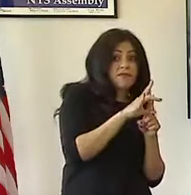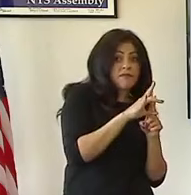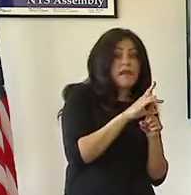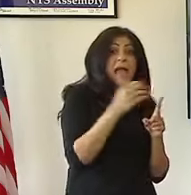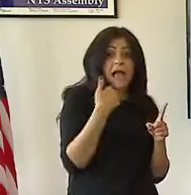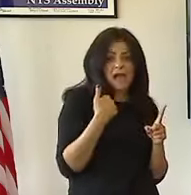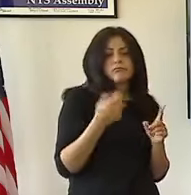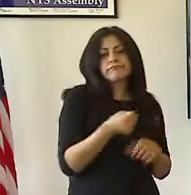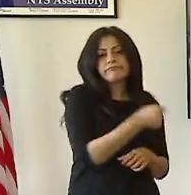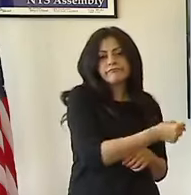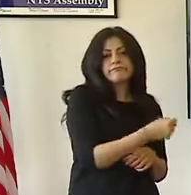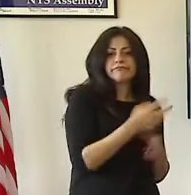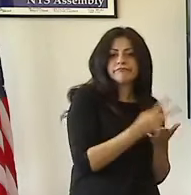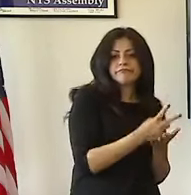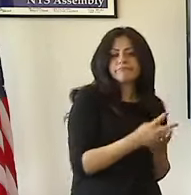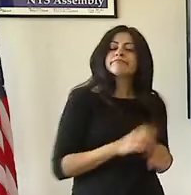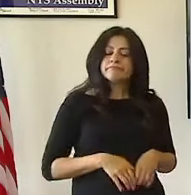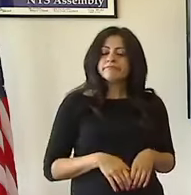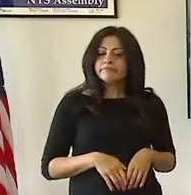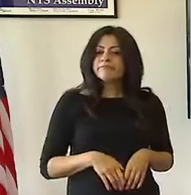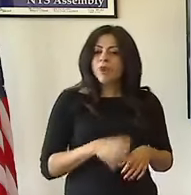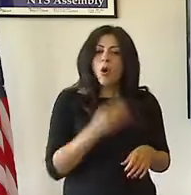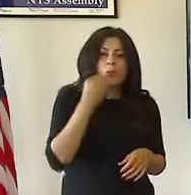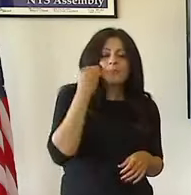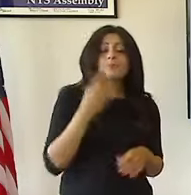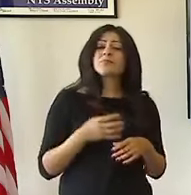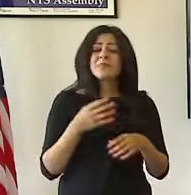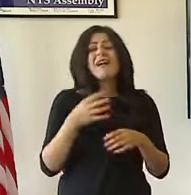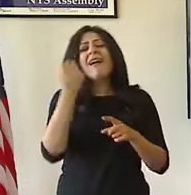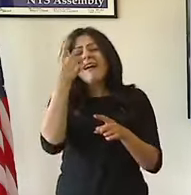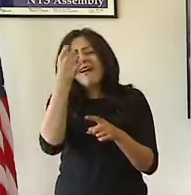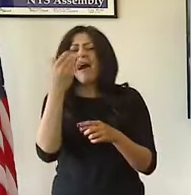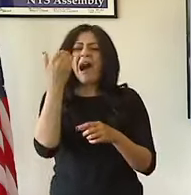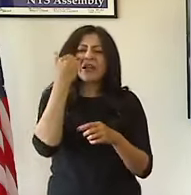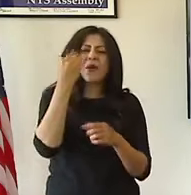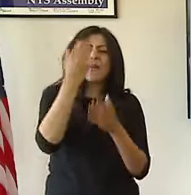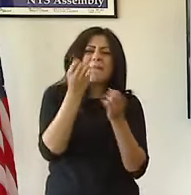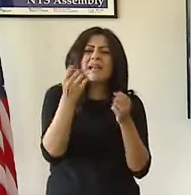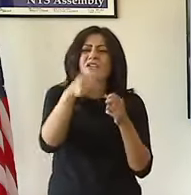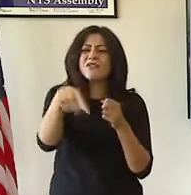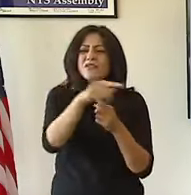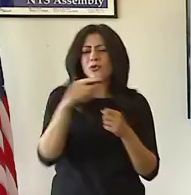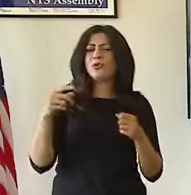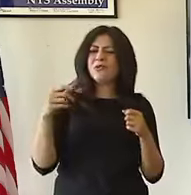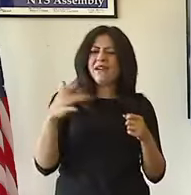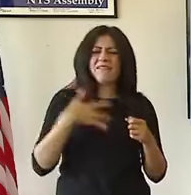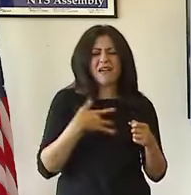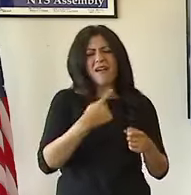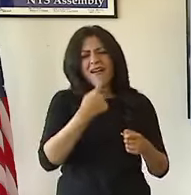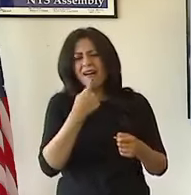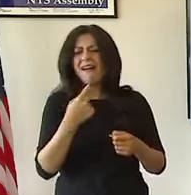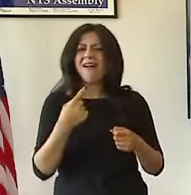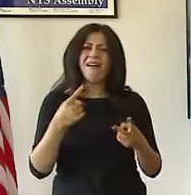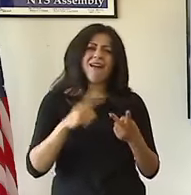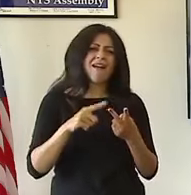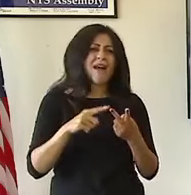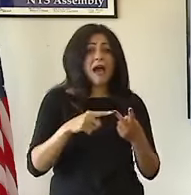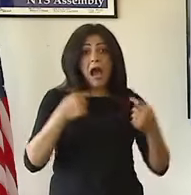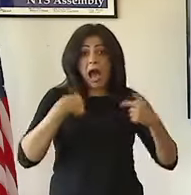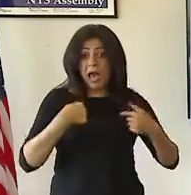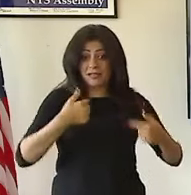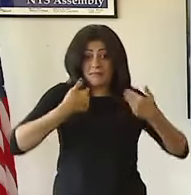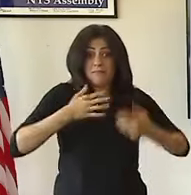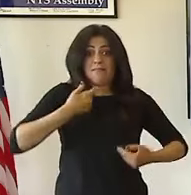I know that many of you are supportive and disappointed that local leadership and law enforcement, that I participated in